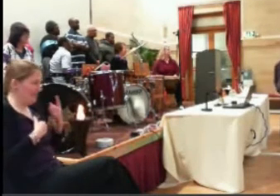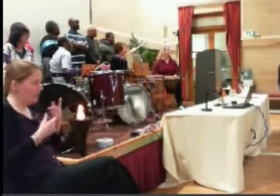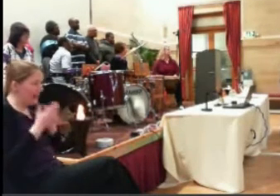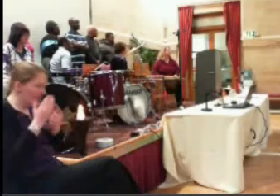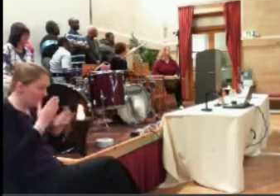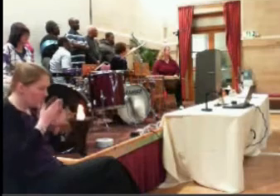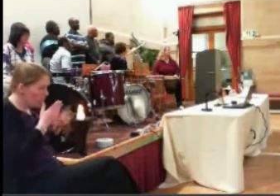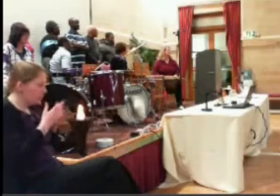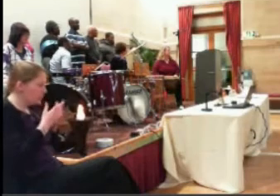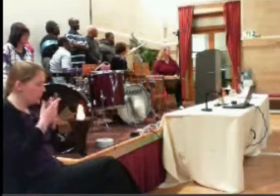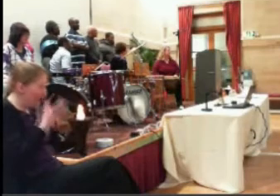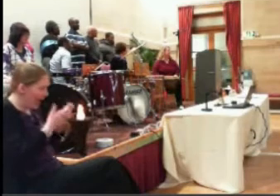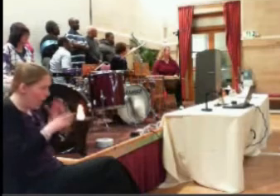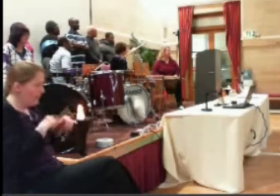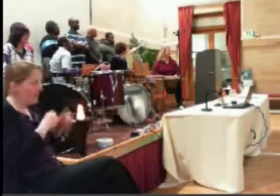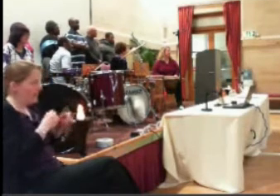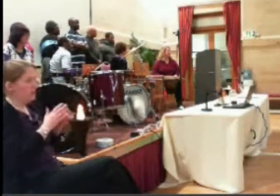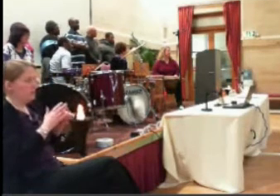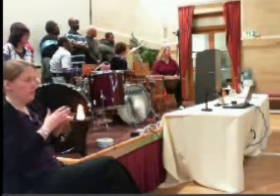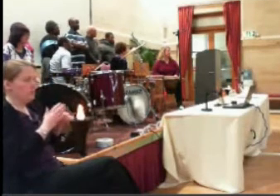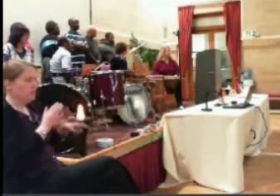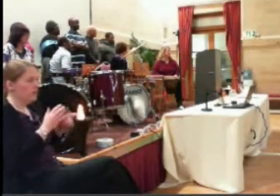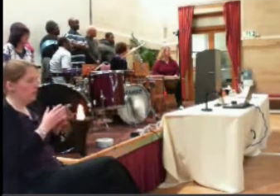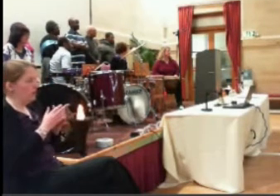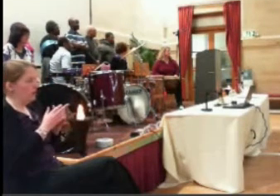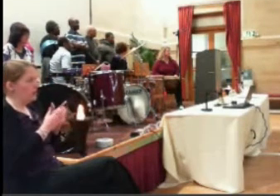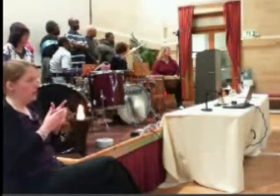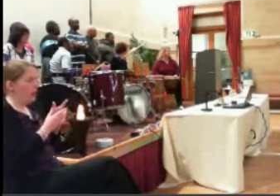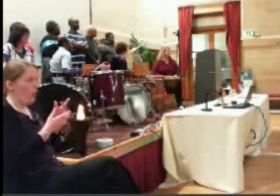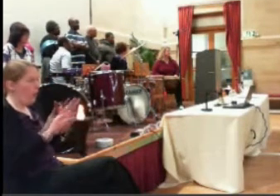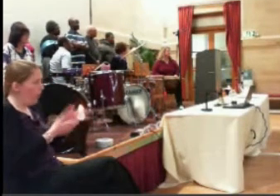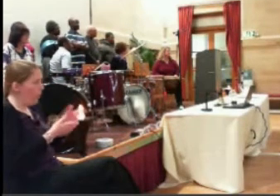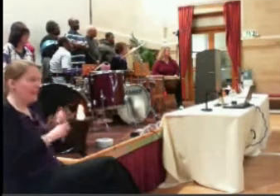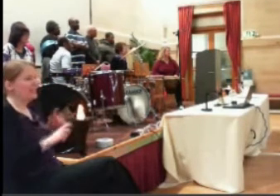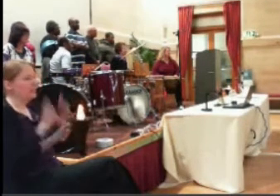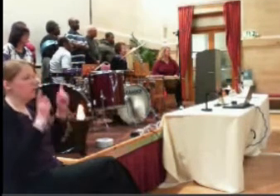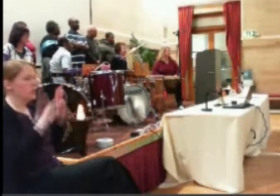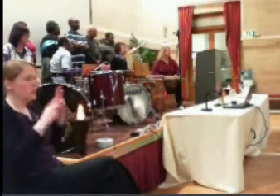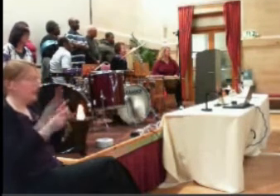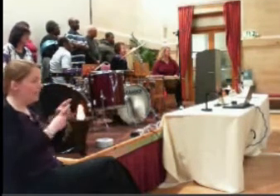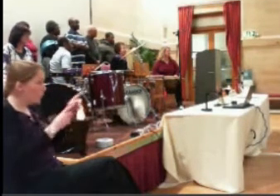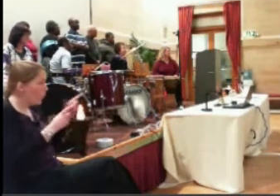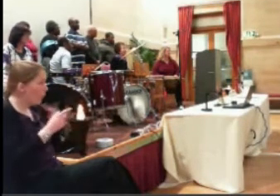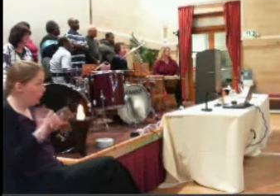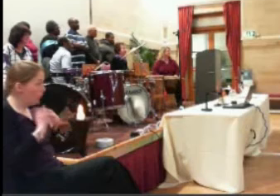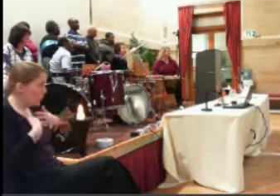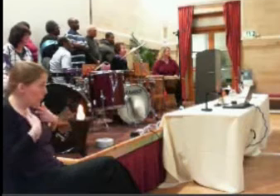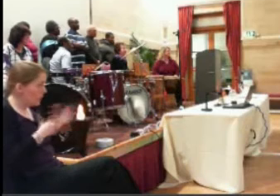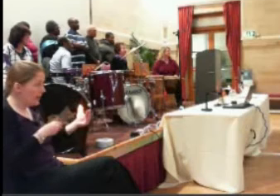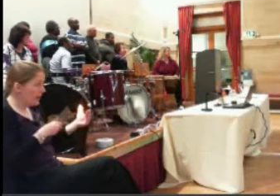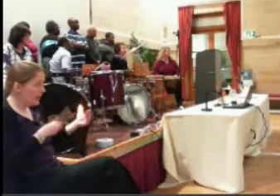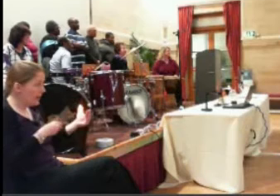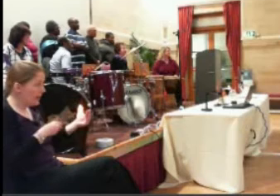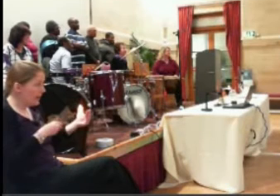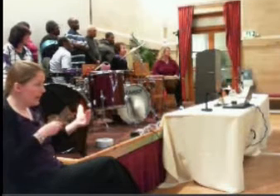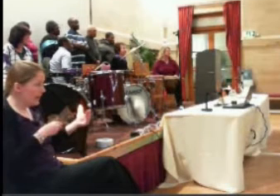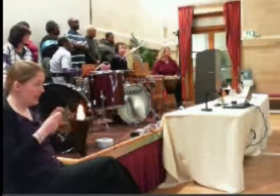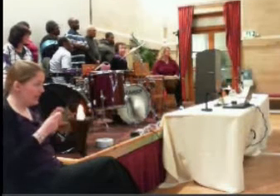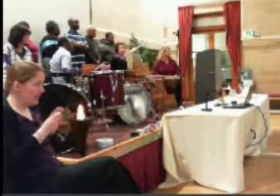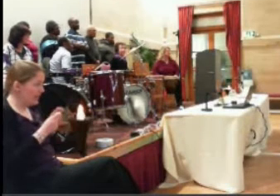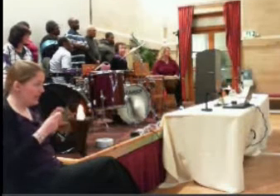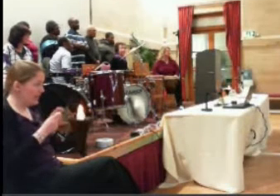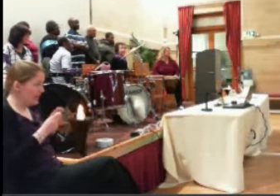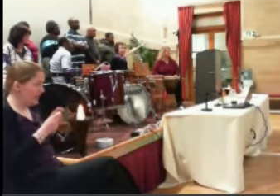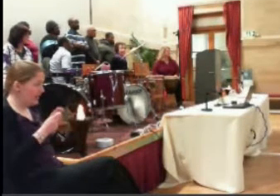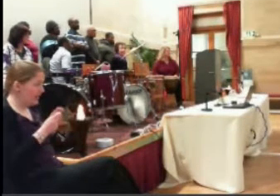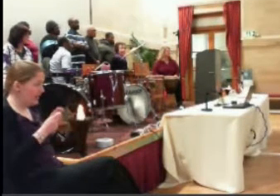who care about these issues that make a difference. There's no reason if any of you is moved to join us that you might not do it. We have an ambition.